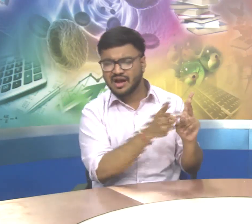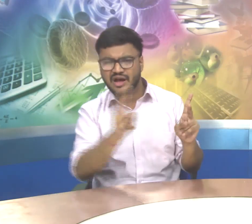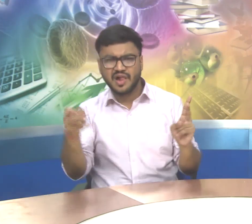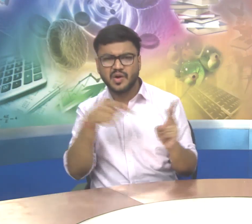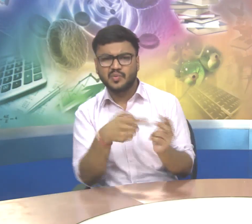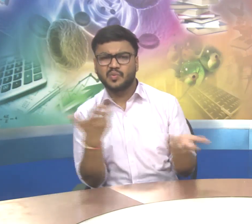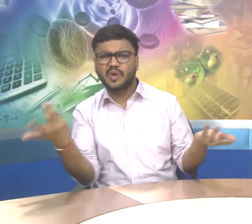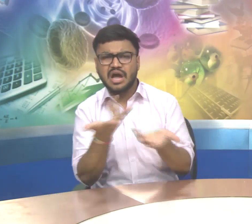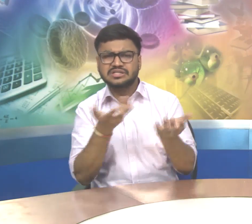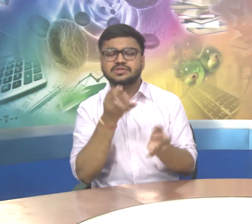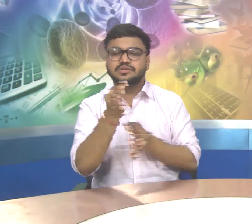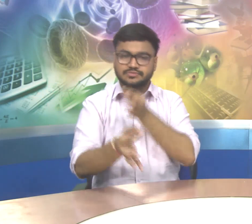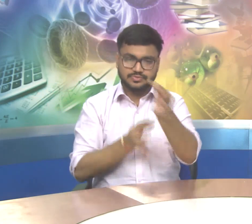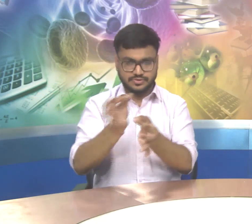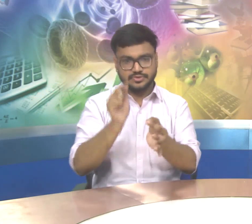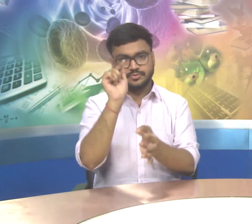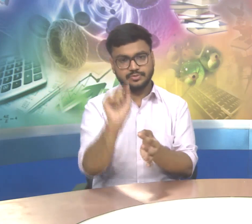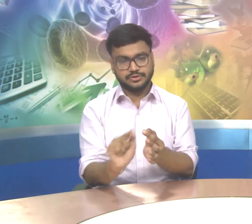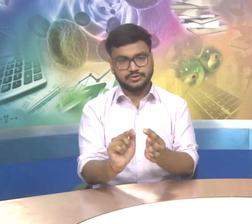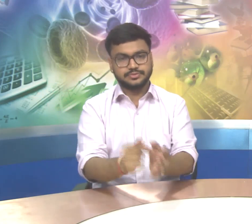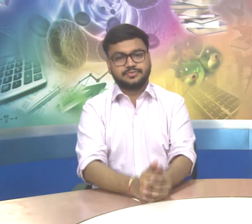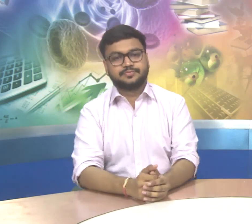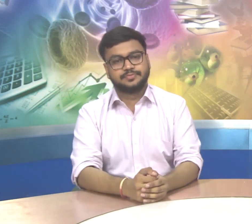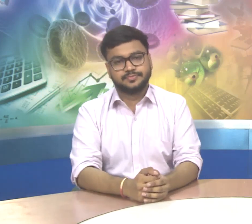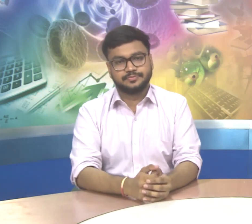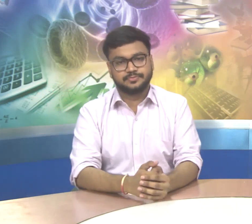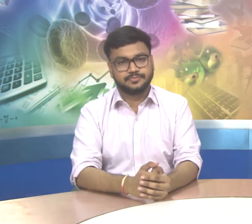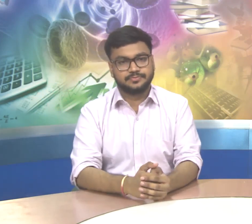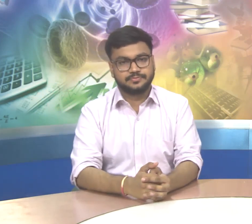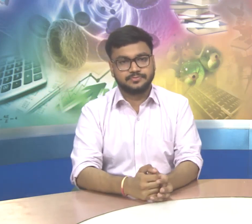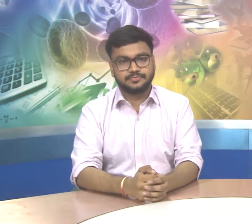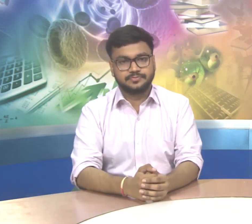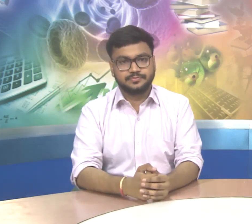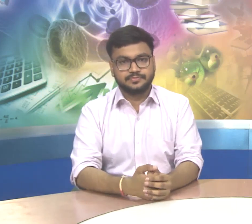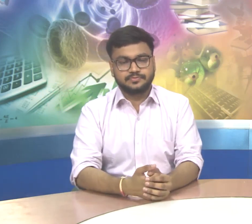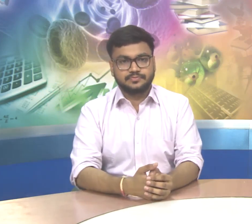learner will able to identify and list natural resources.